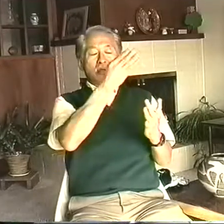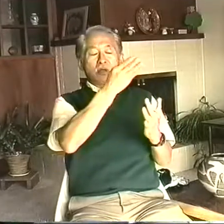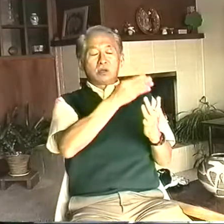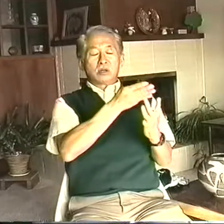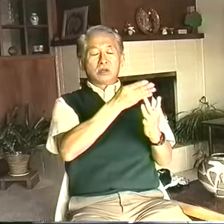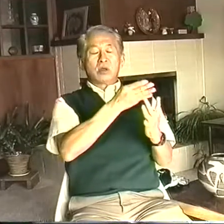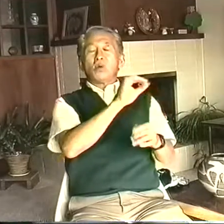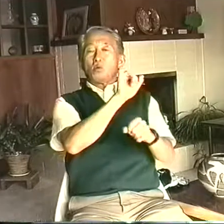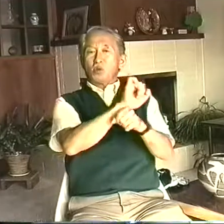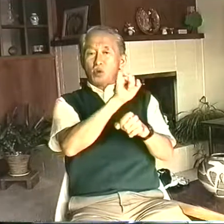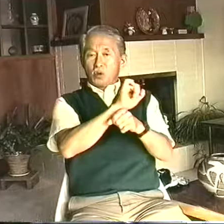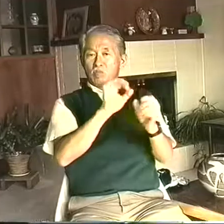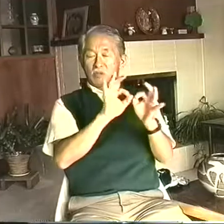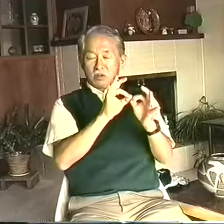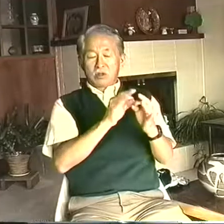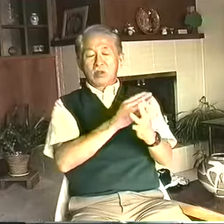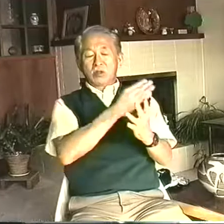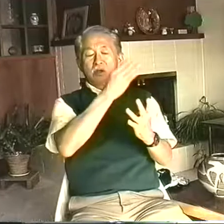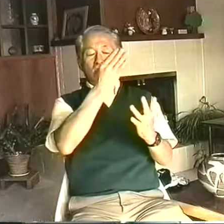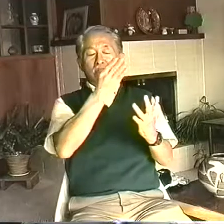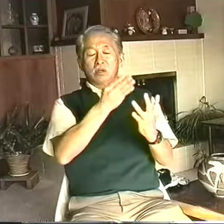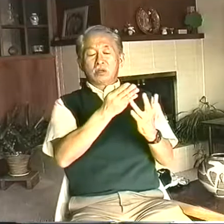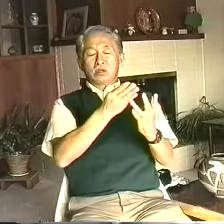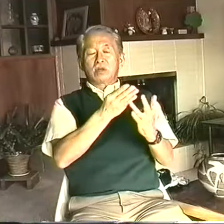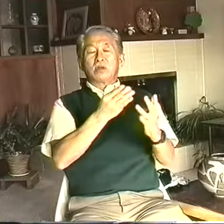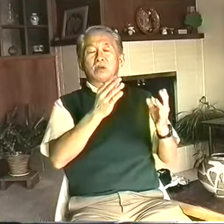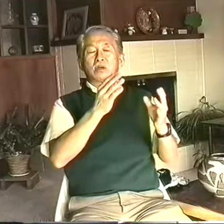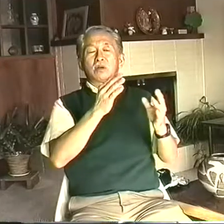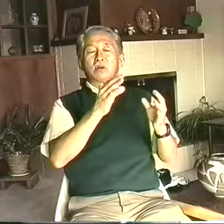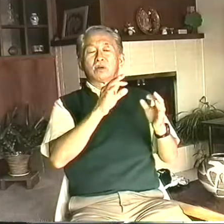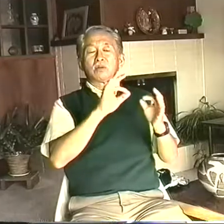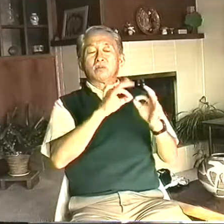I'd like to talk about my experiences with interpreters.